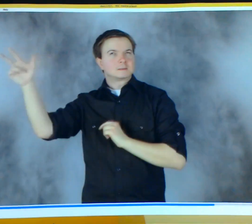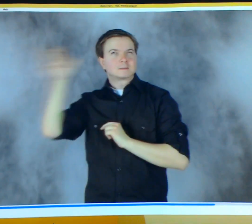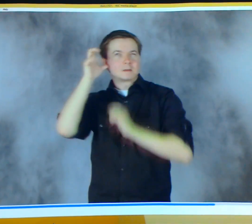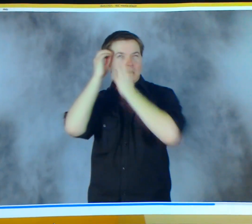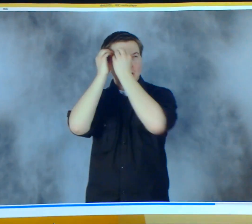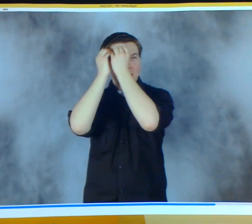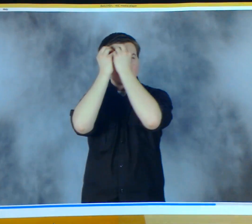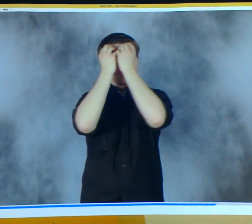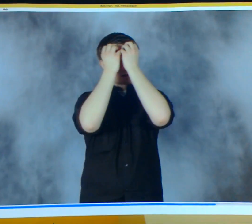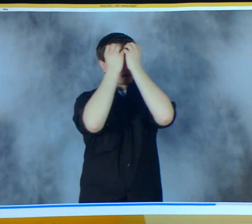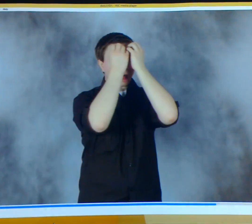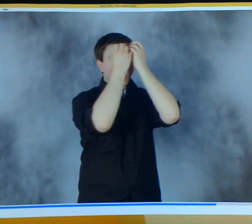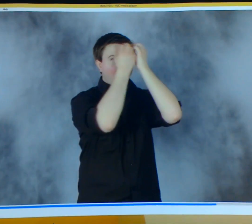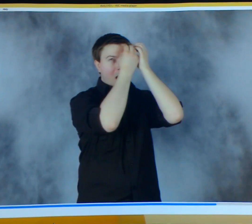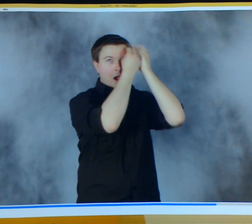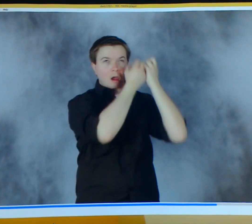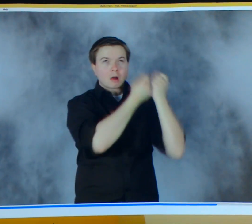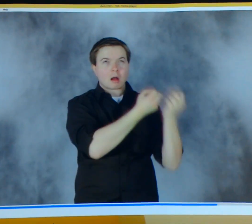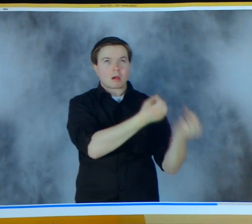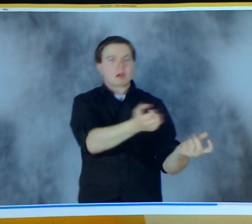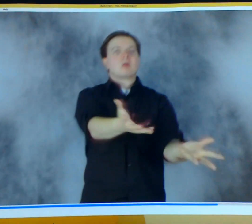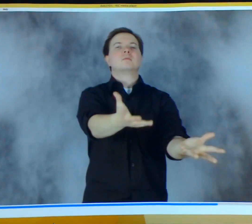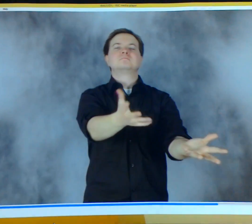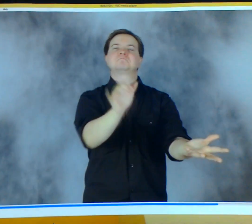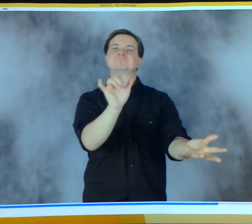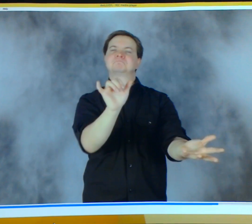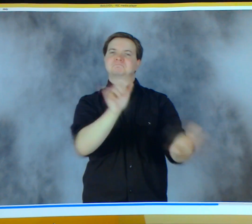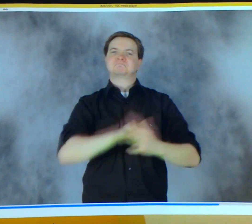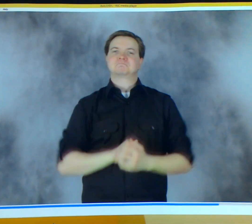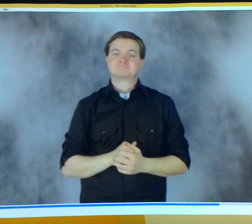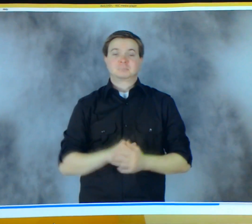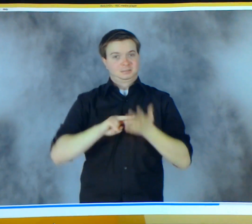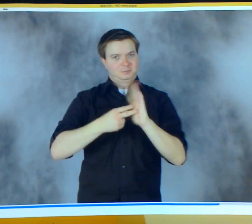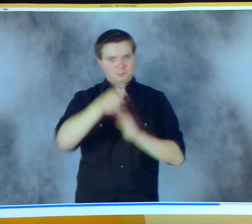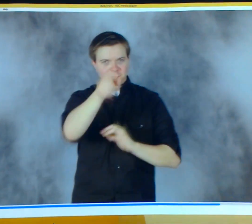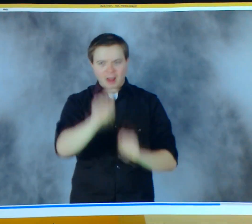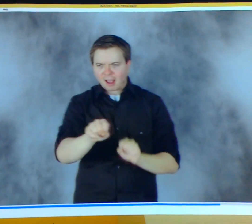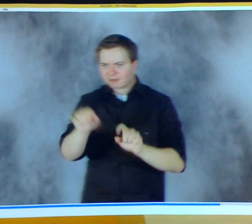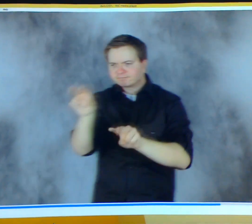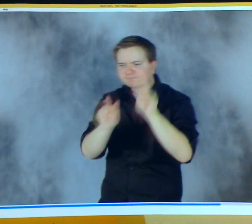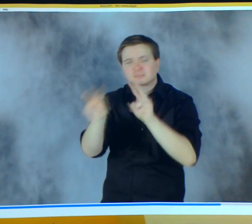how you can figure out an idiom, what it means, and then how to produce it in sign language.